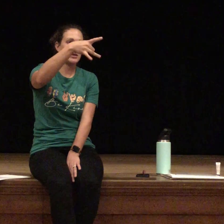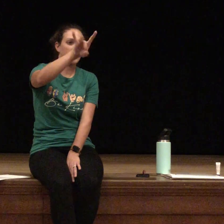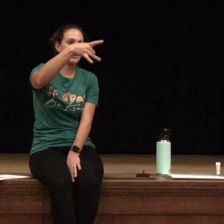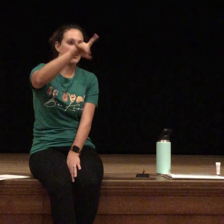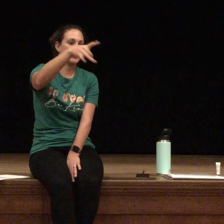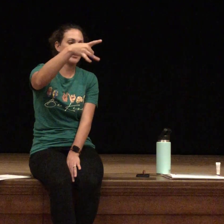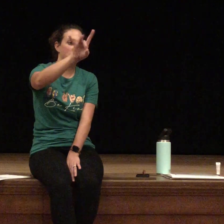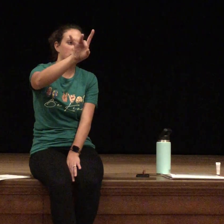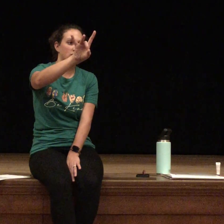18,